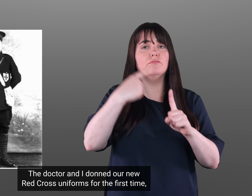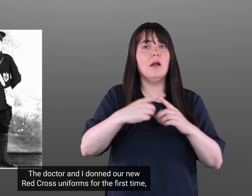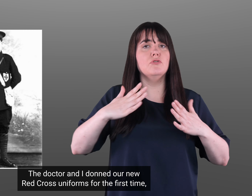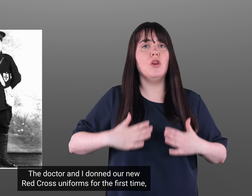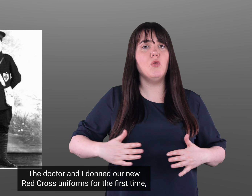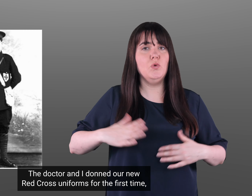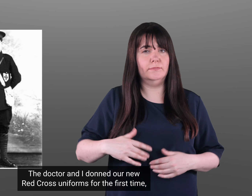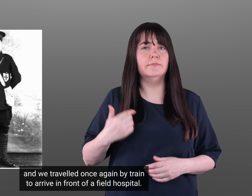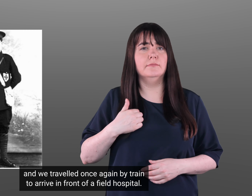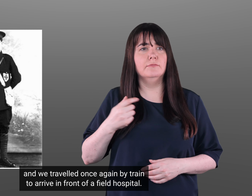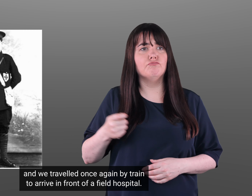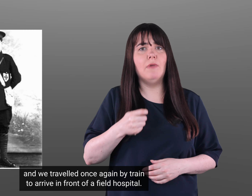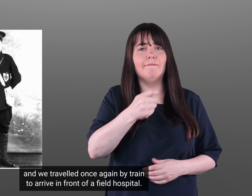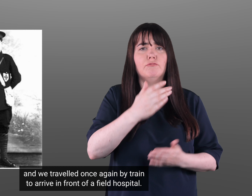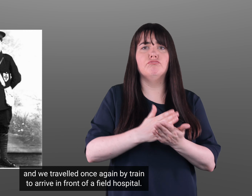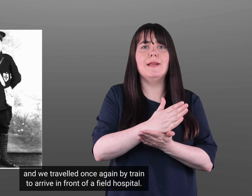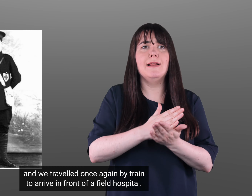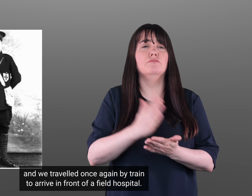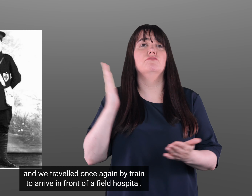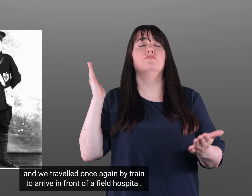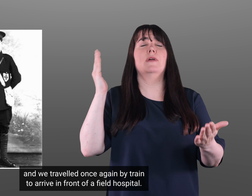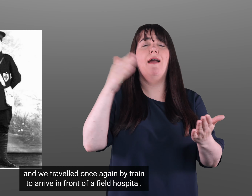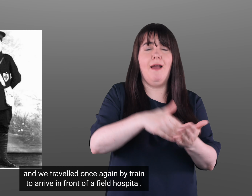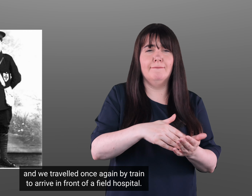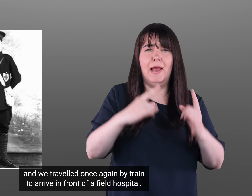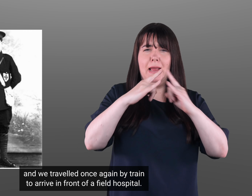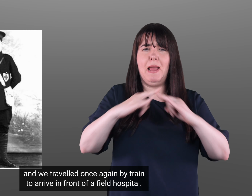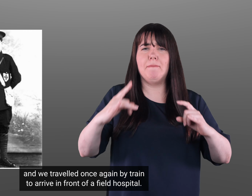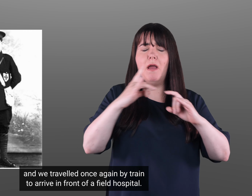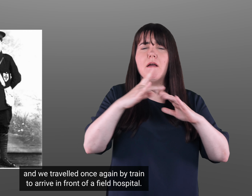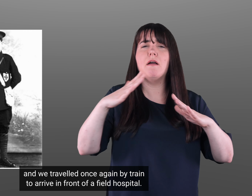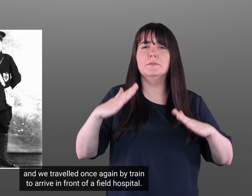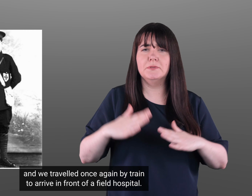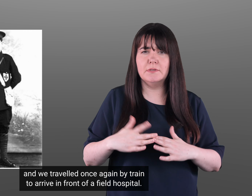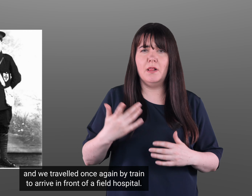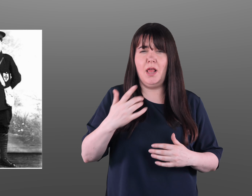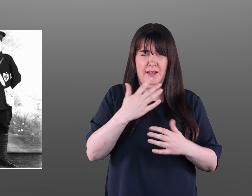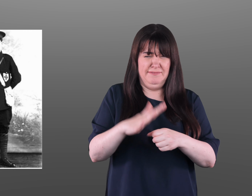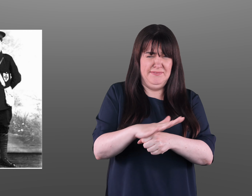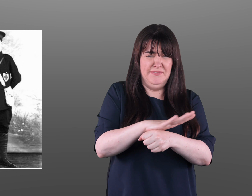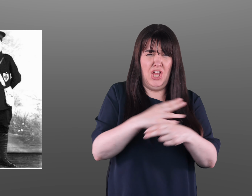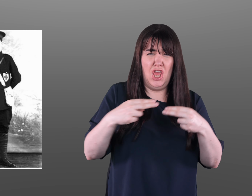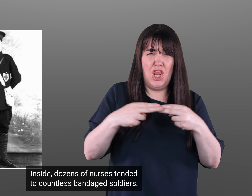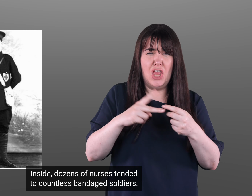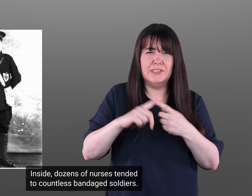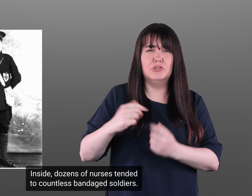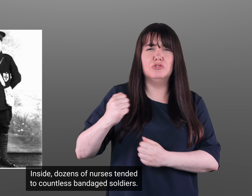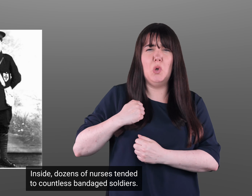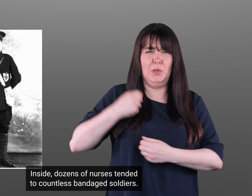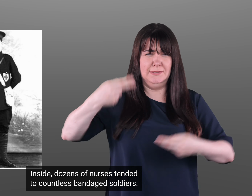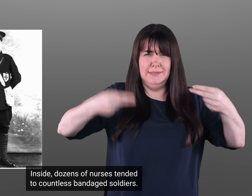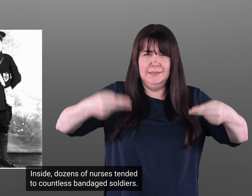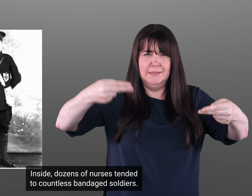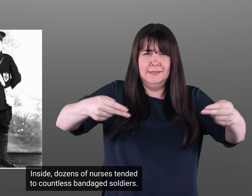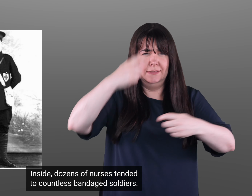first time, and we travelled once again by train to arrive in front of a field hospital. Inside, dozens of nurses tended to